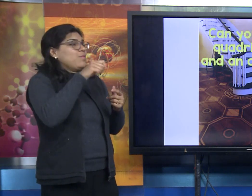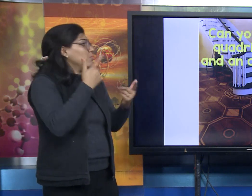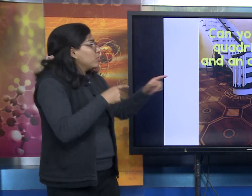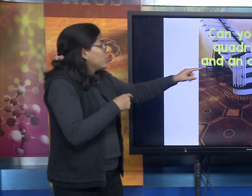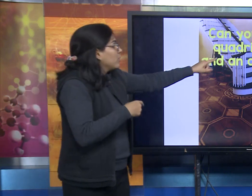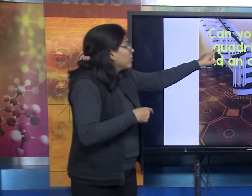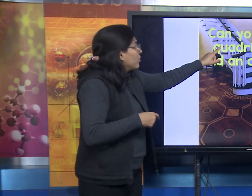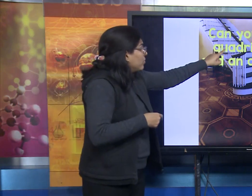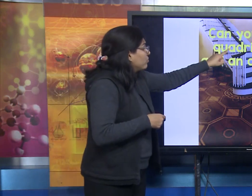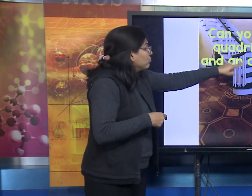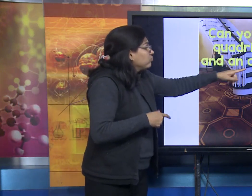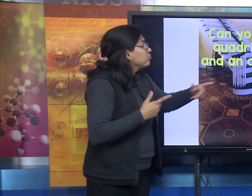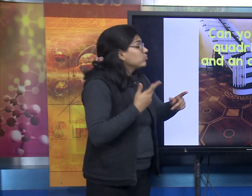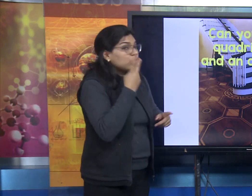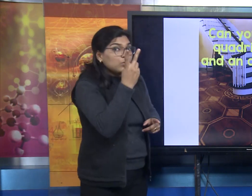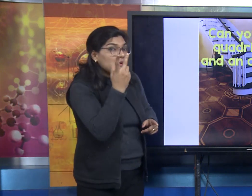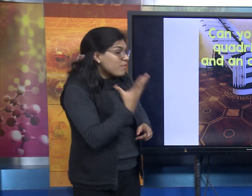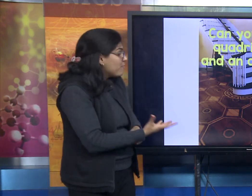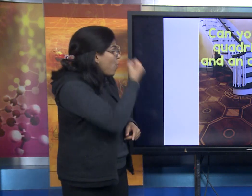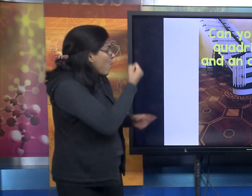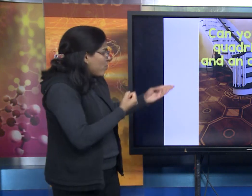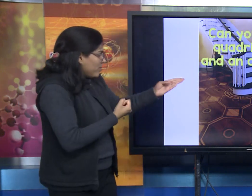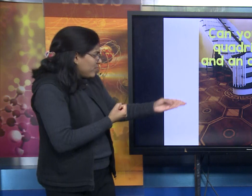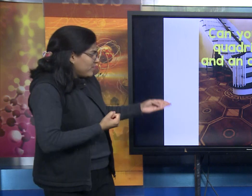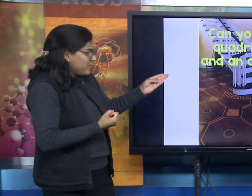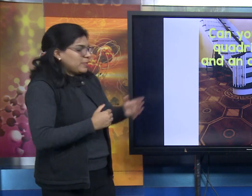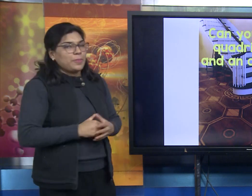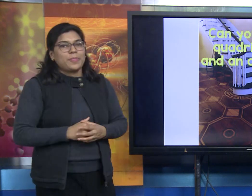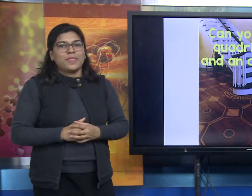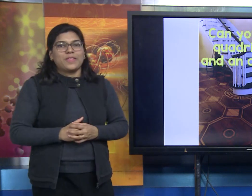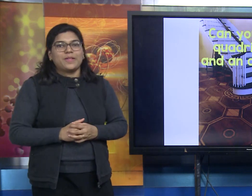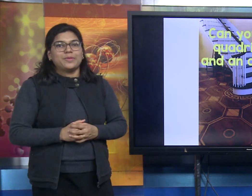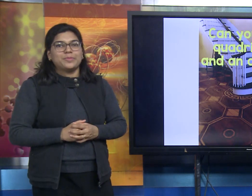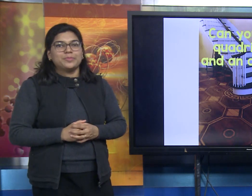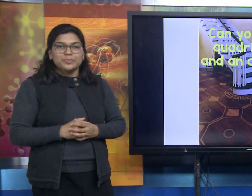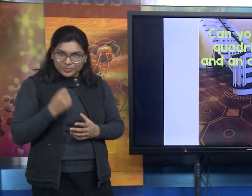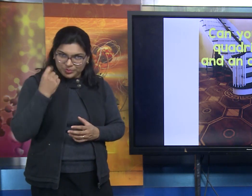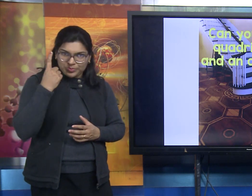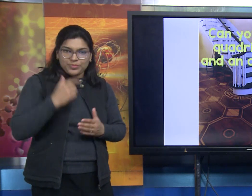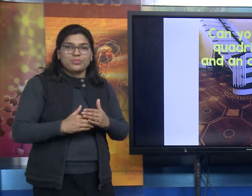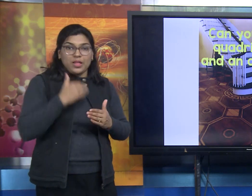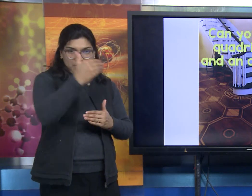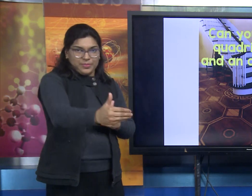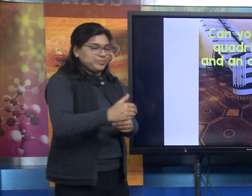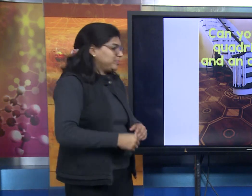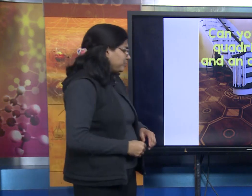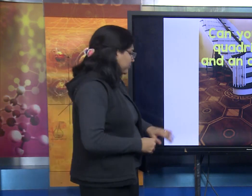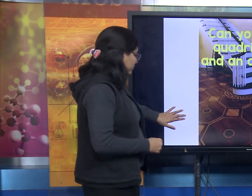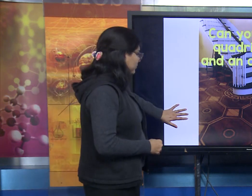and octagon has 8 lines. So you have to yourself try to find the images. Let us